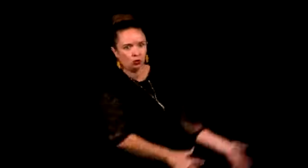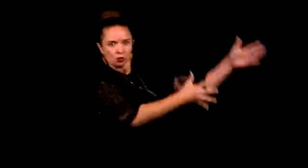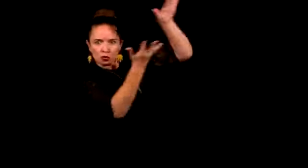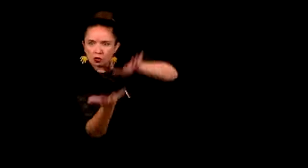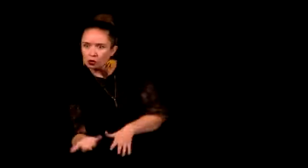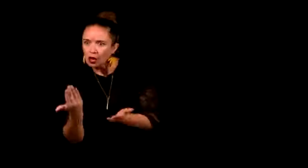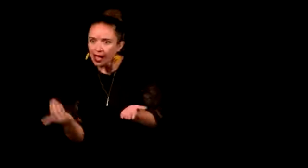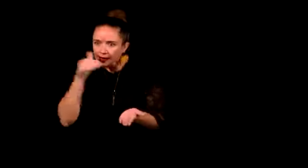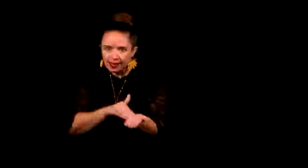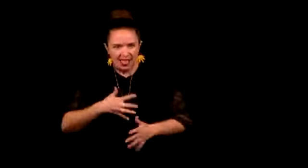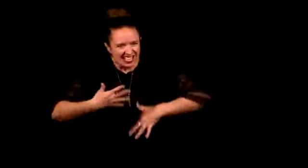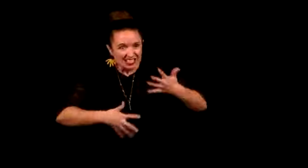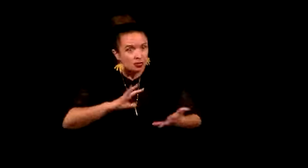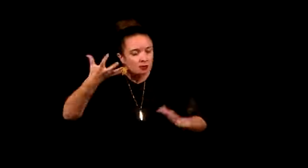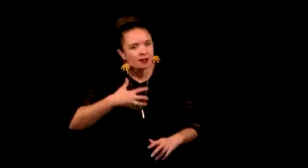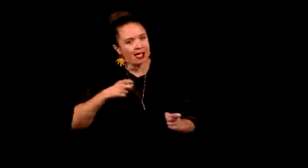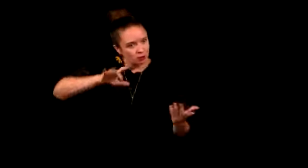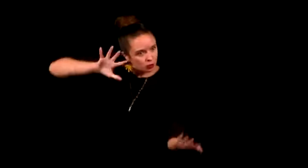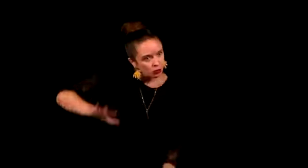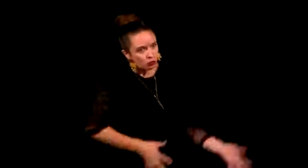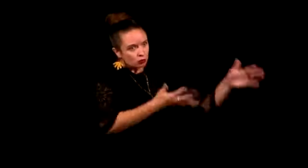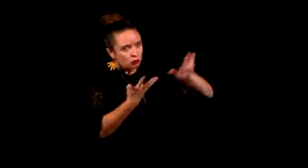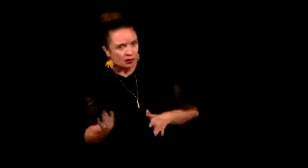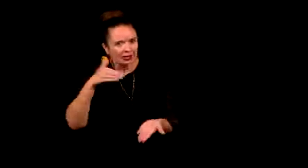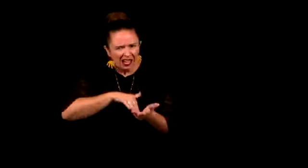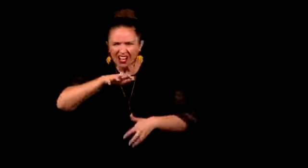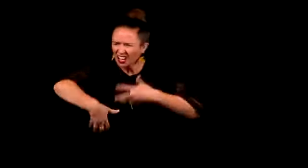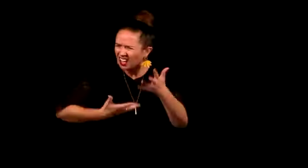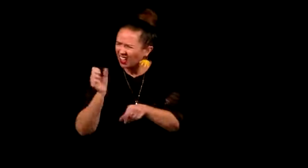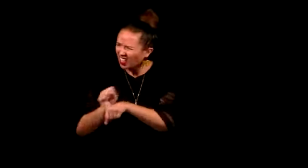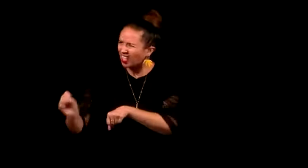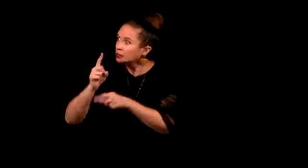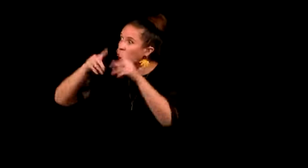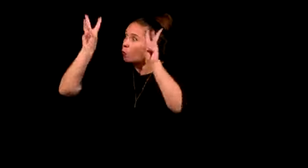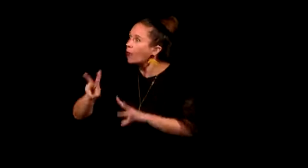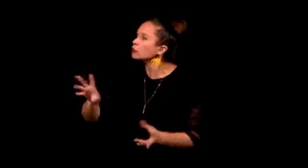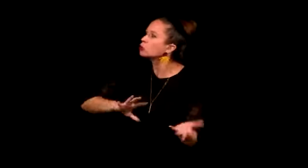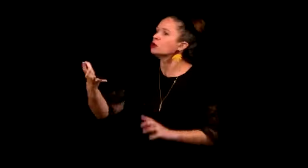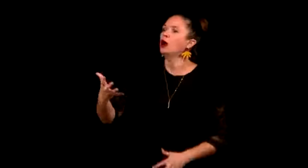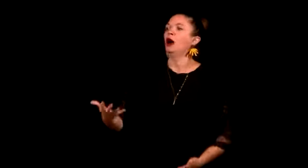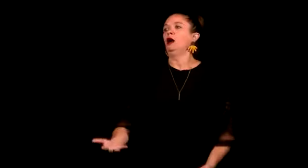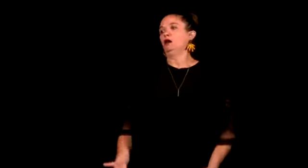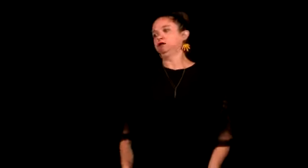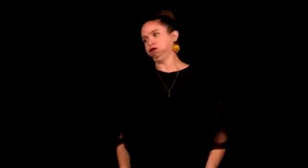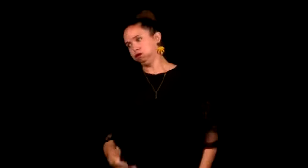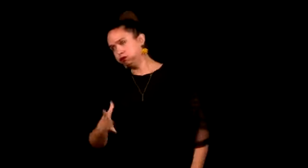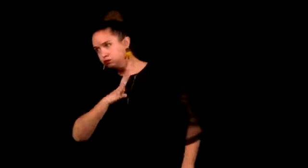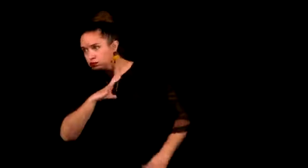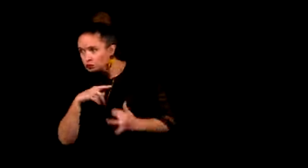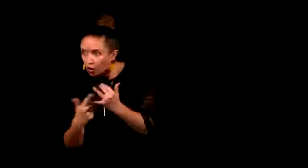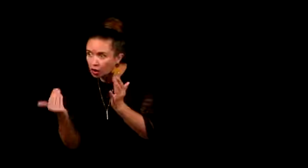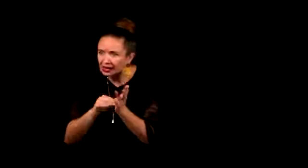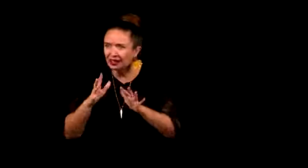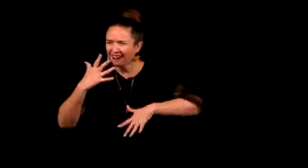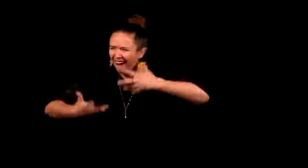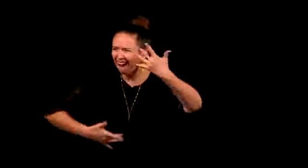Who's making sure everything, I mean, you do know that the soil needs to be turned over every year. And then if there's weather,